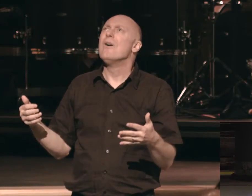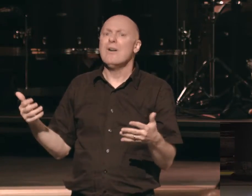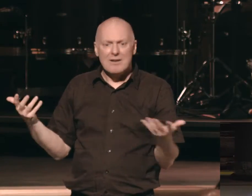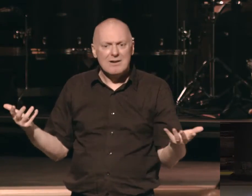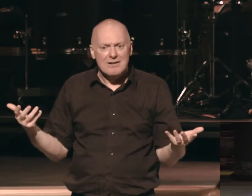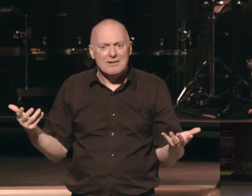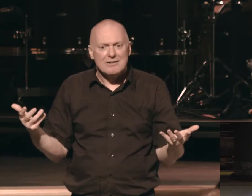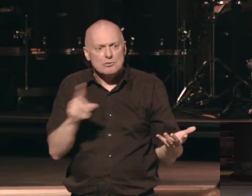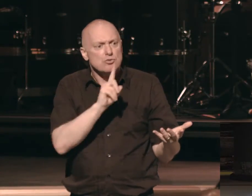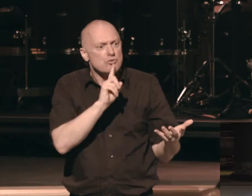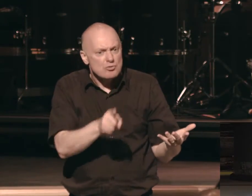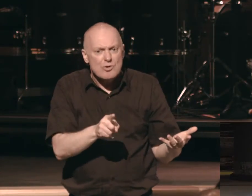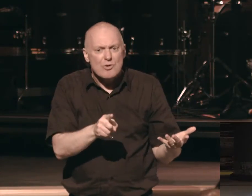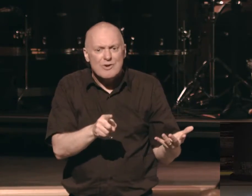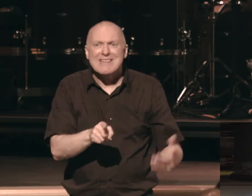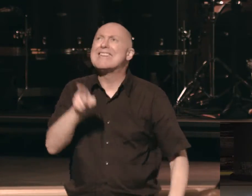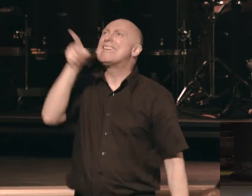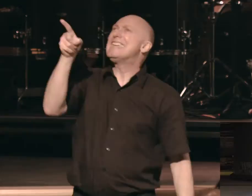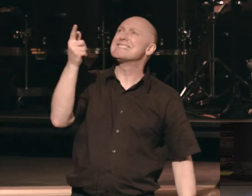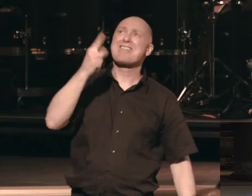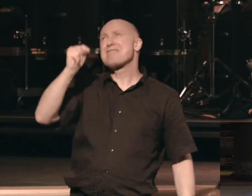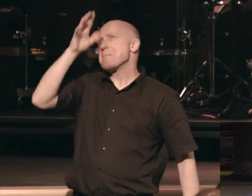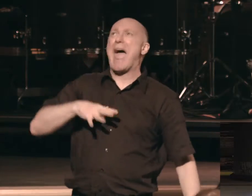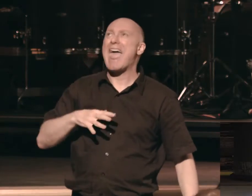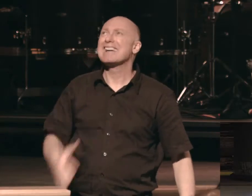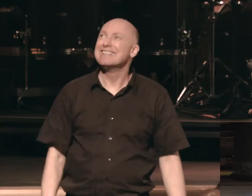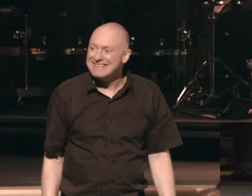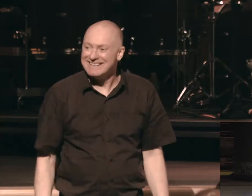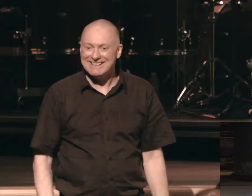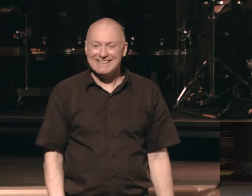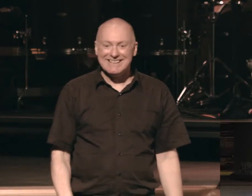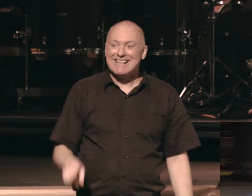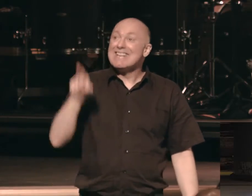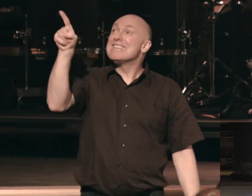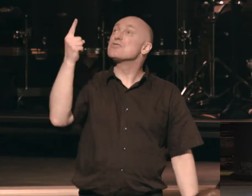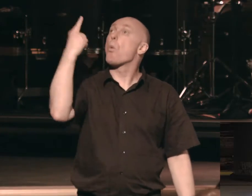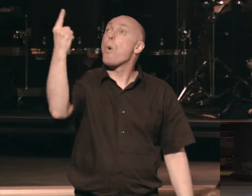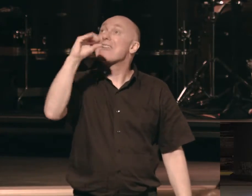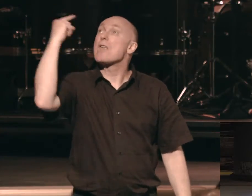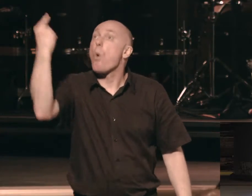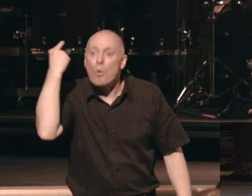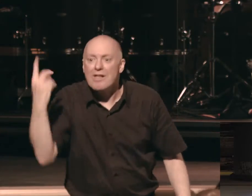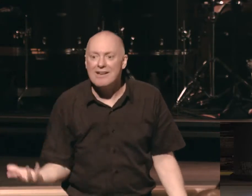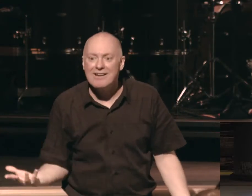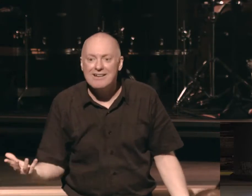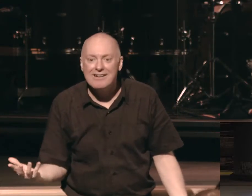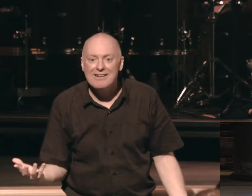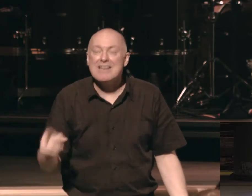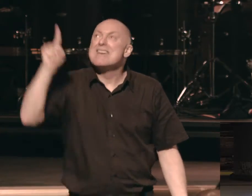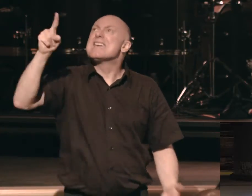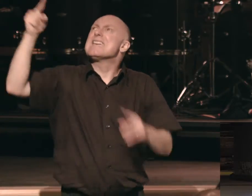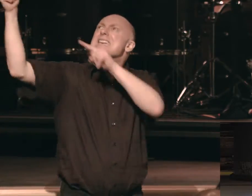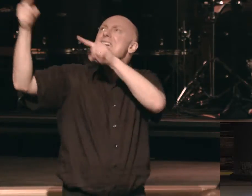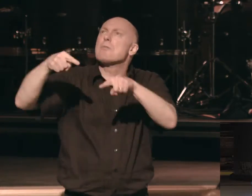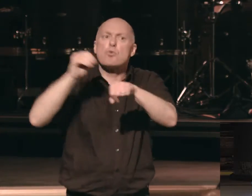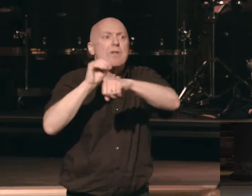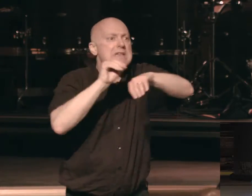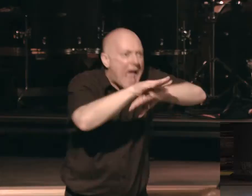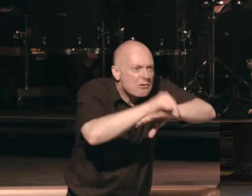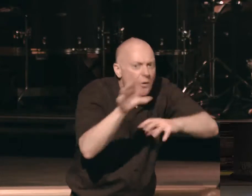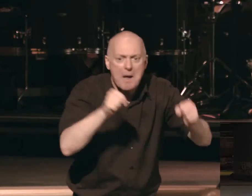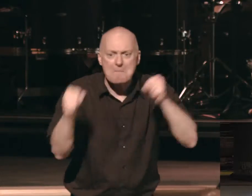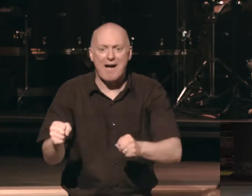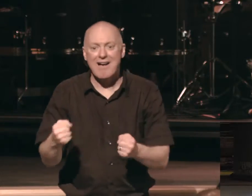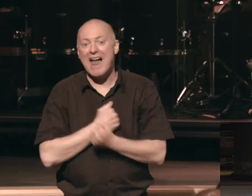like truly, he's the man. He's the one and only. Because he comes with counsel